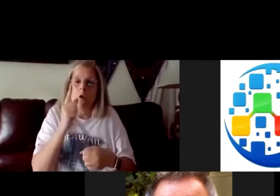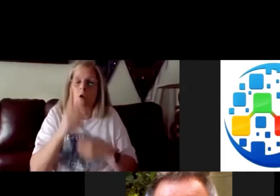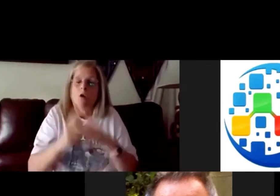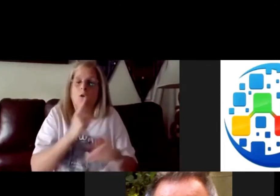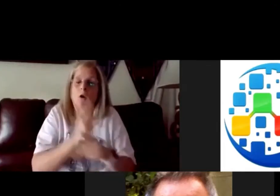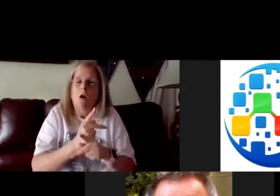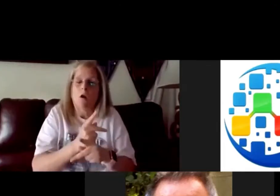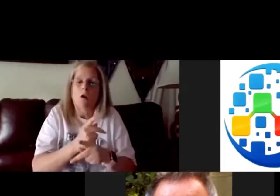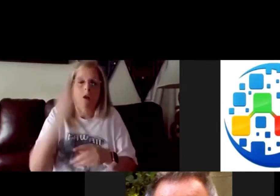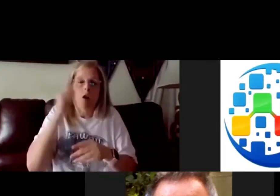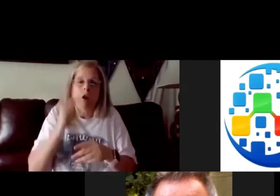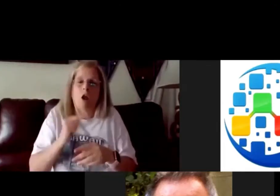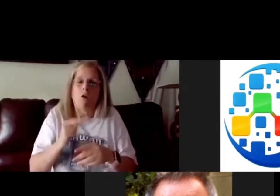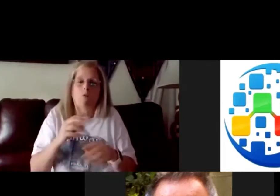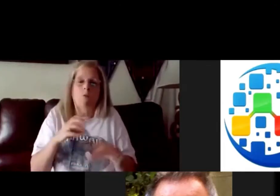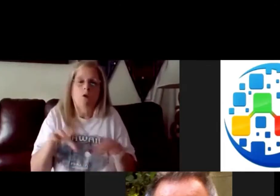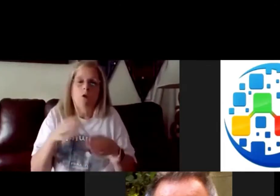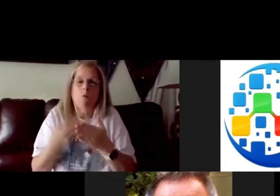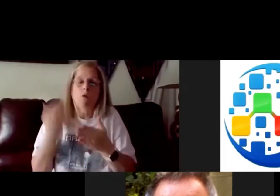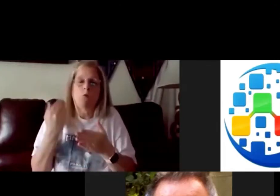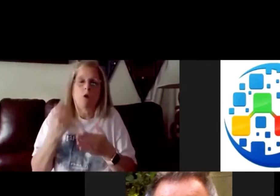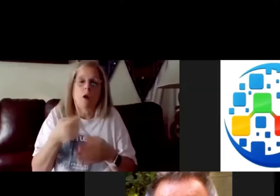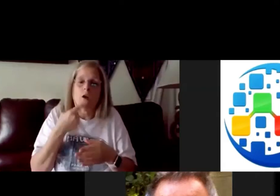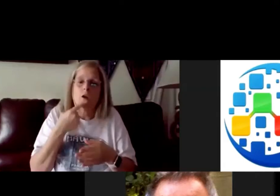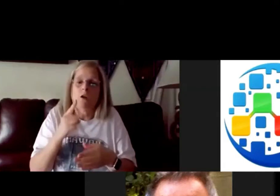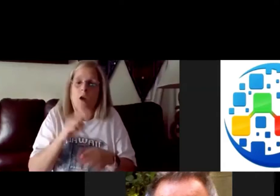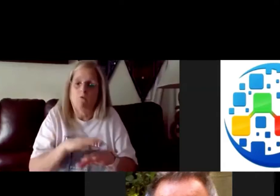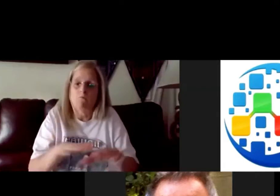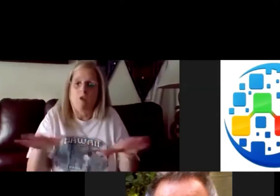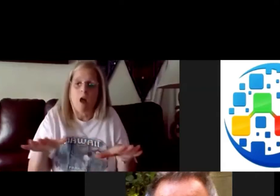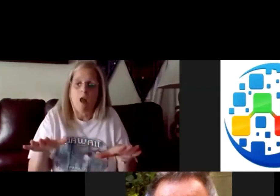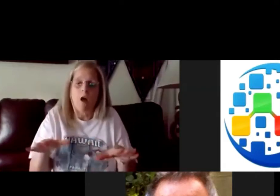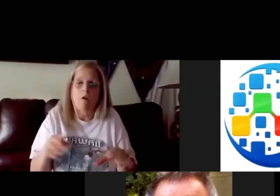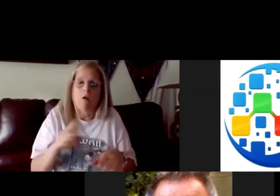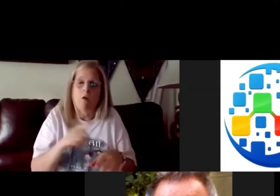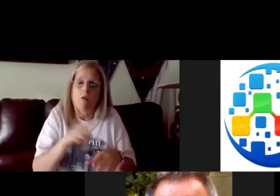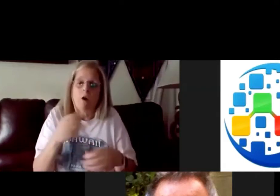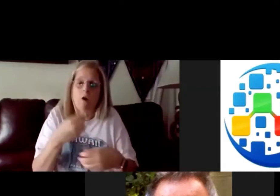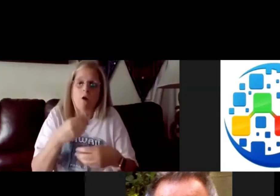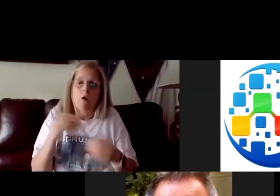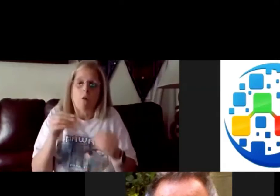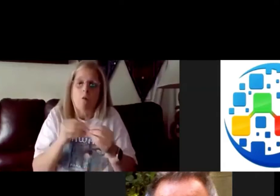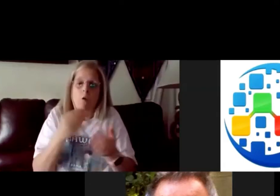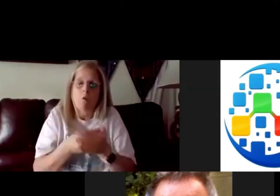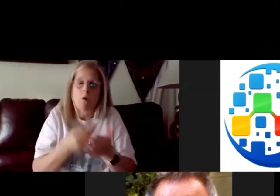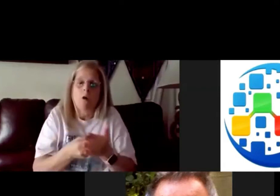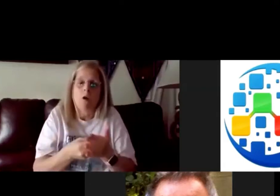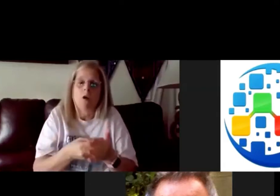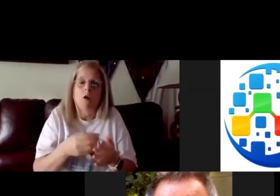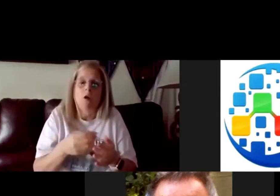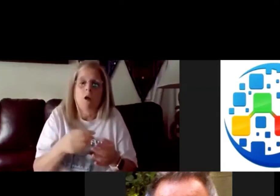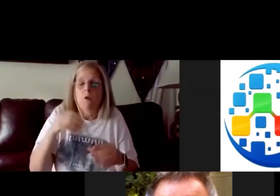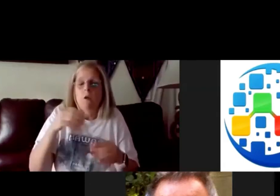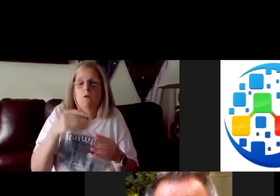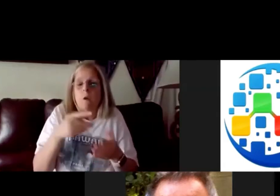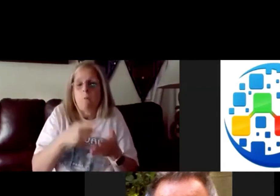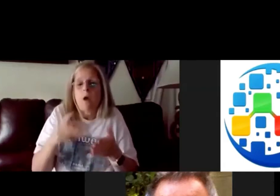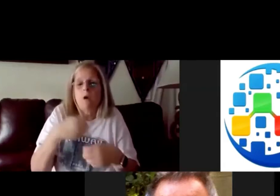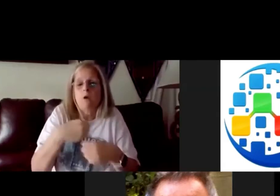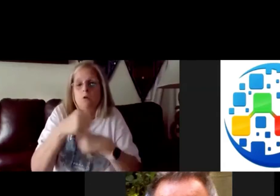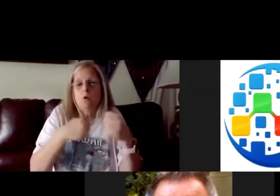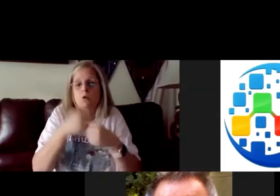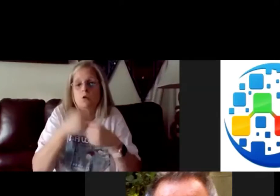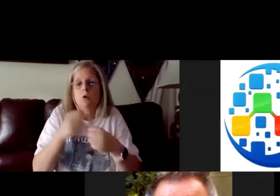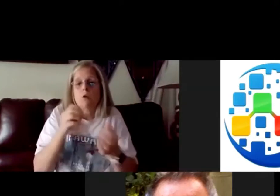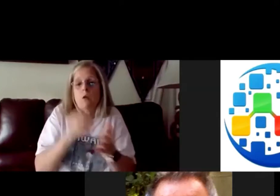done before. I can tell you flat out that there is more money in this pay structure than you can even imagine, the amount of money that we